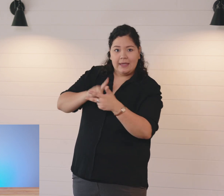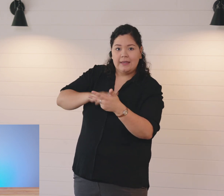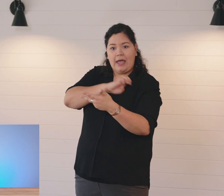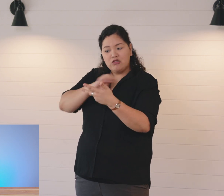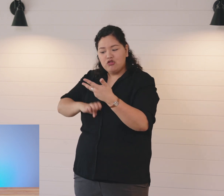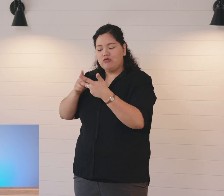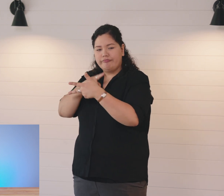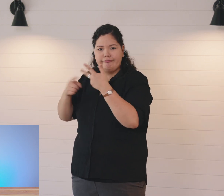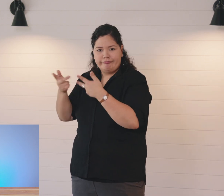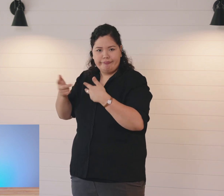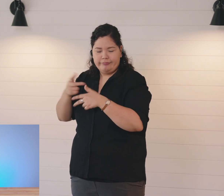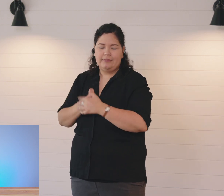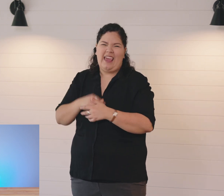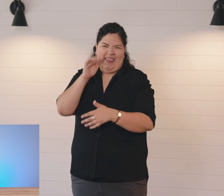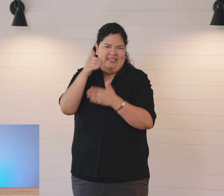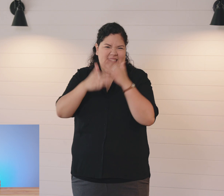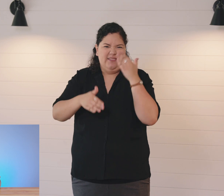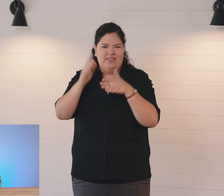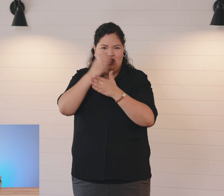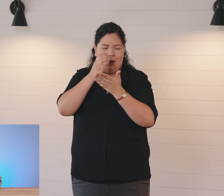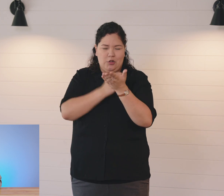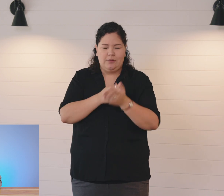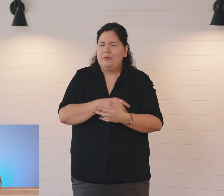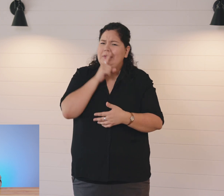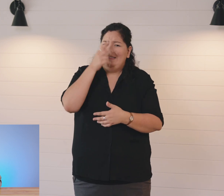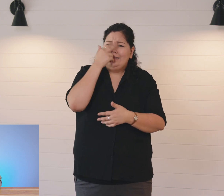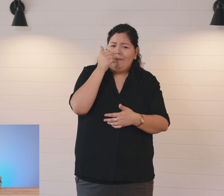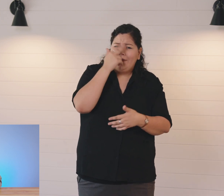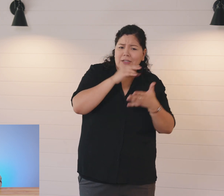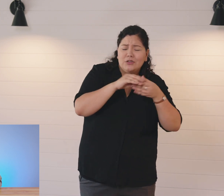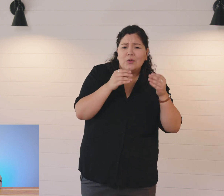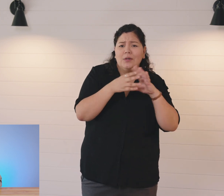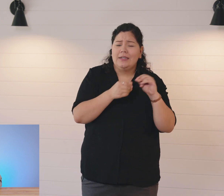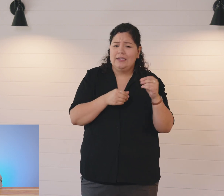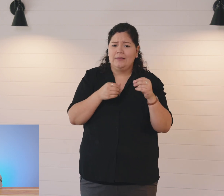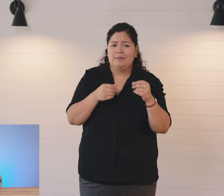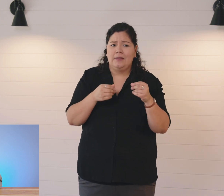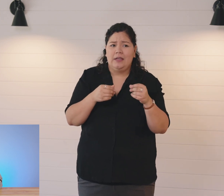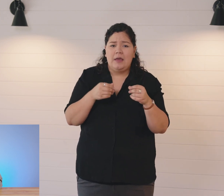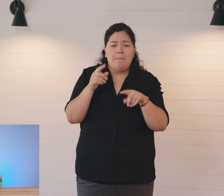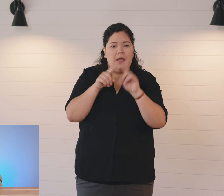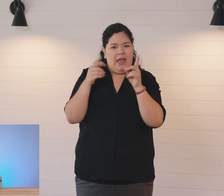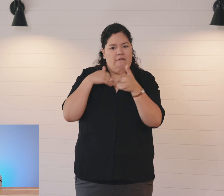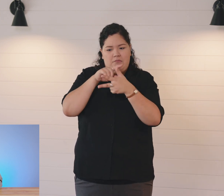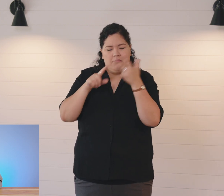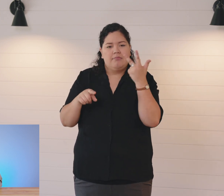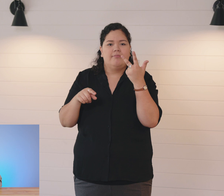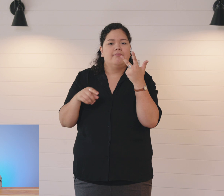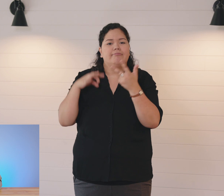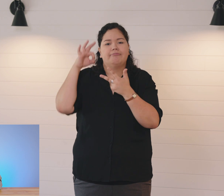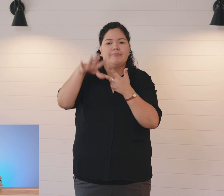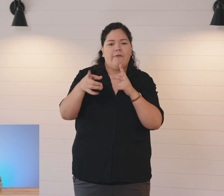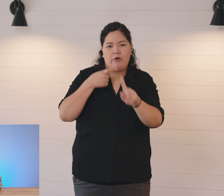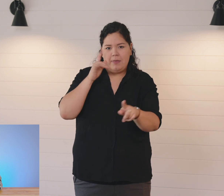Look, this is a funny scene. It's remarkable in many ways. There's three implications that I want to give to you today